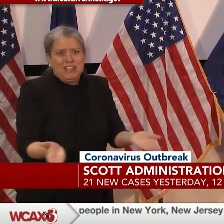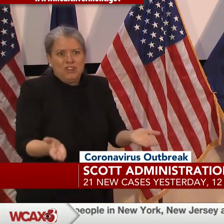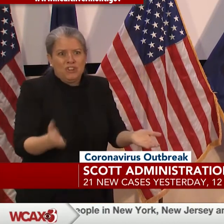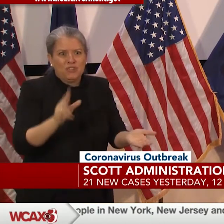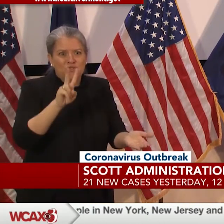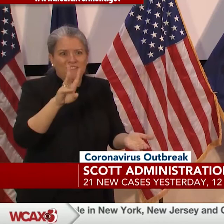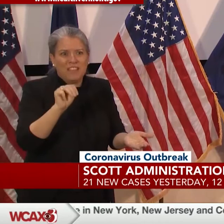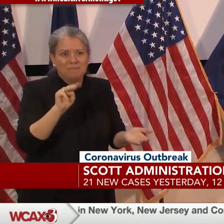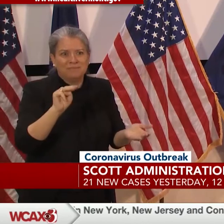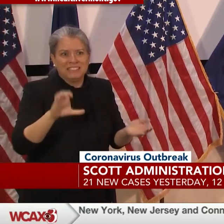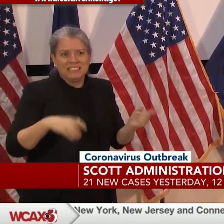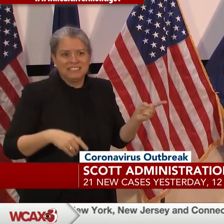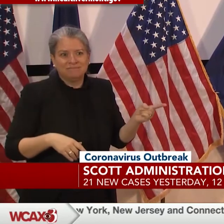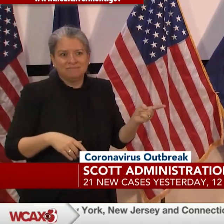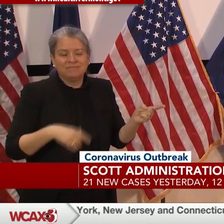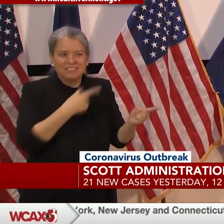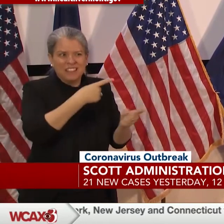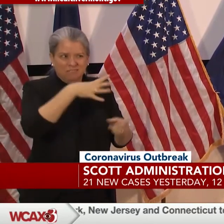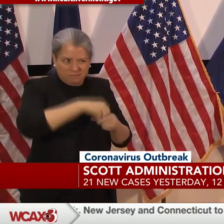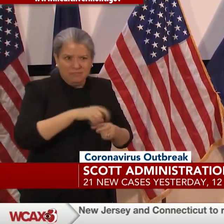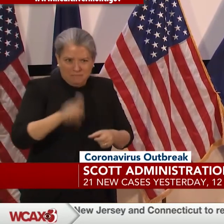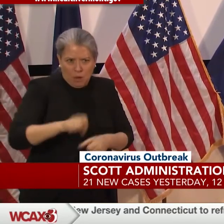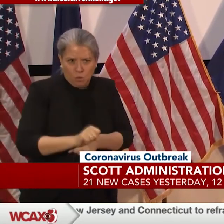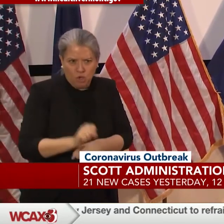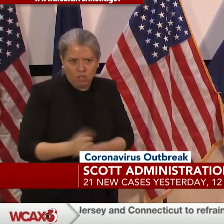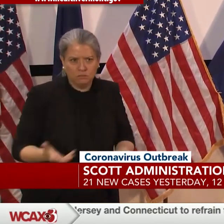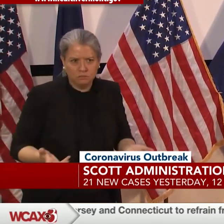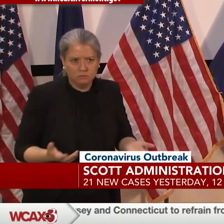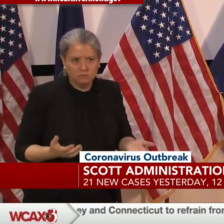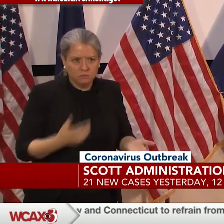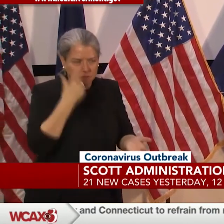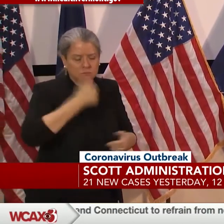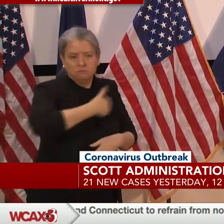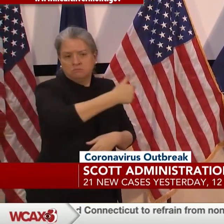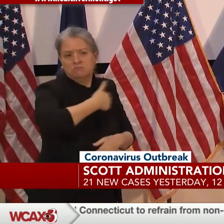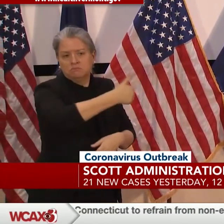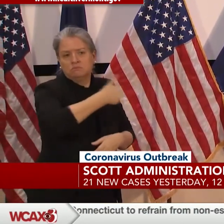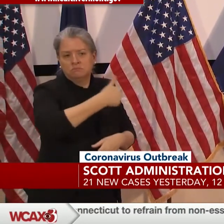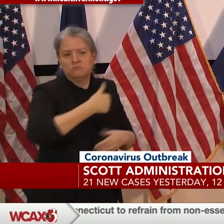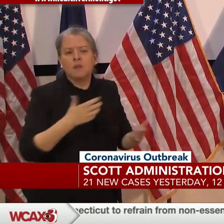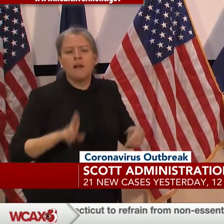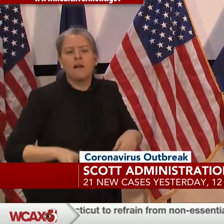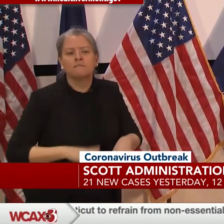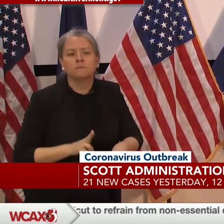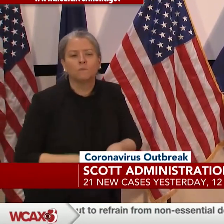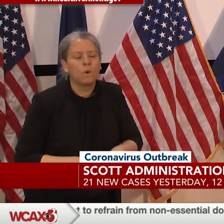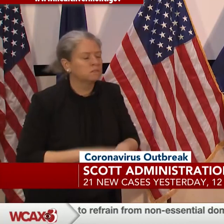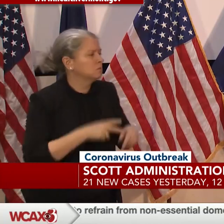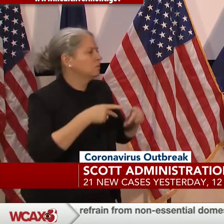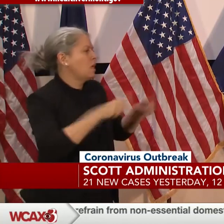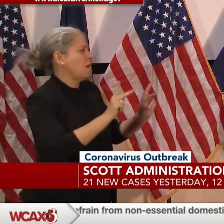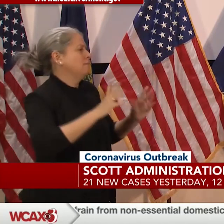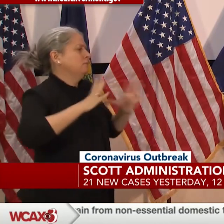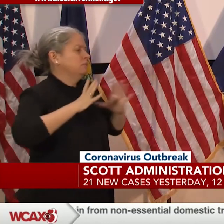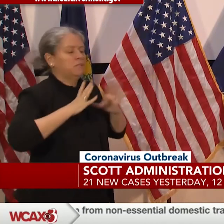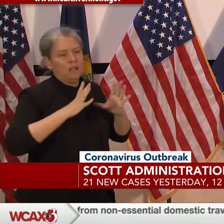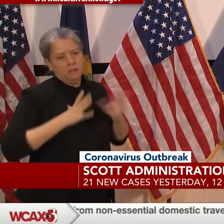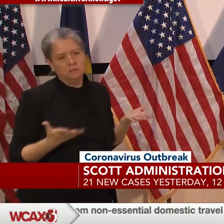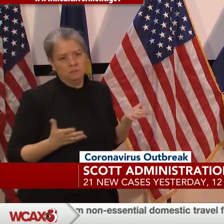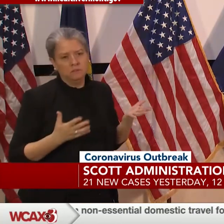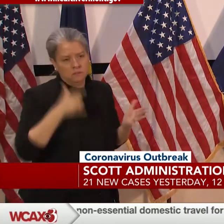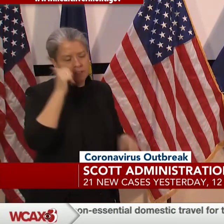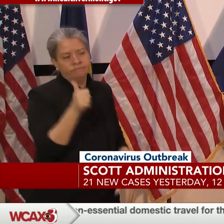part of the COVID-19 response, so we understand they'll be going back and forth. So that would be allowed. If,